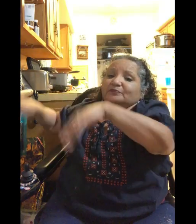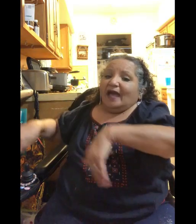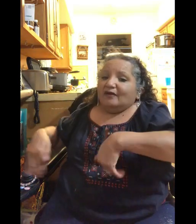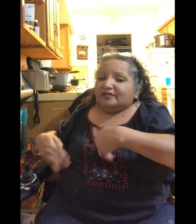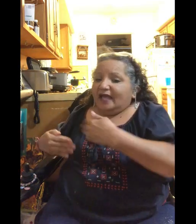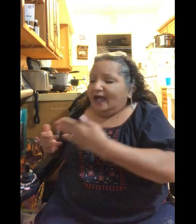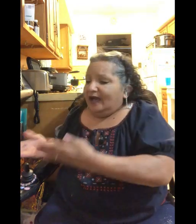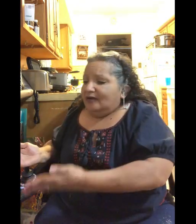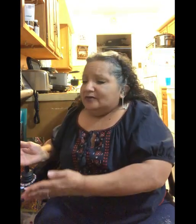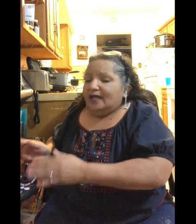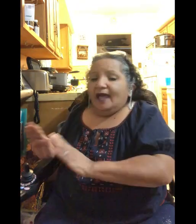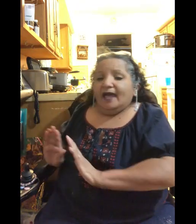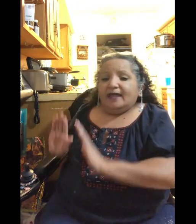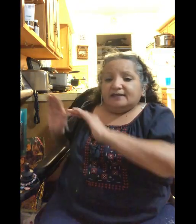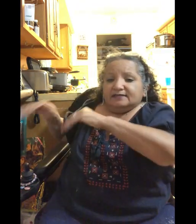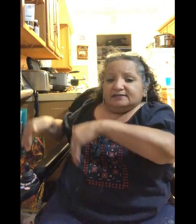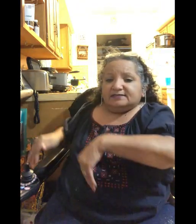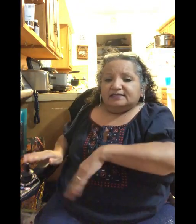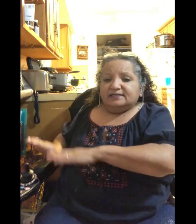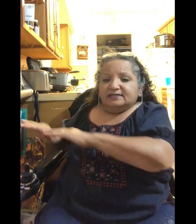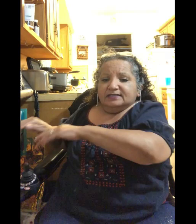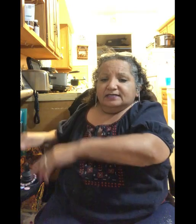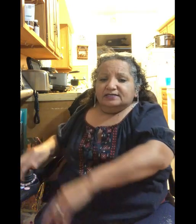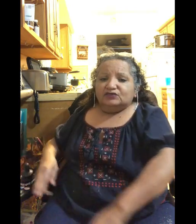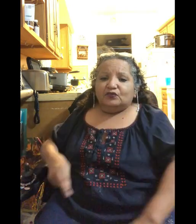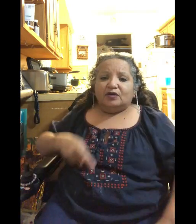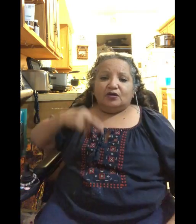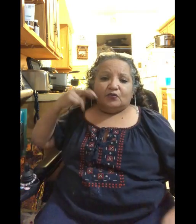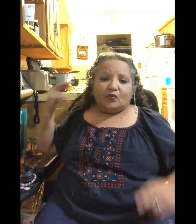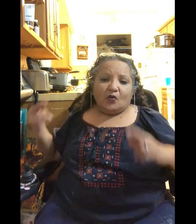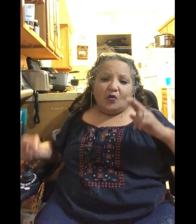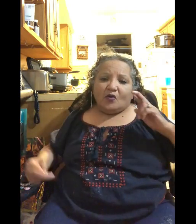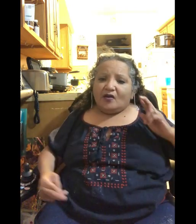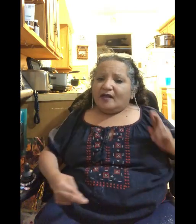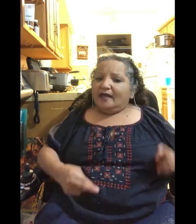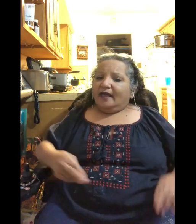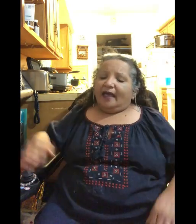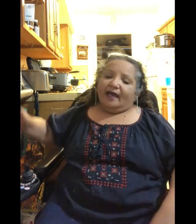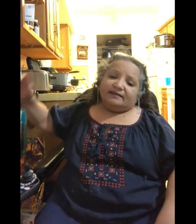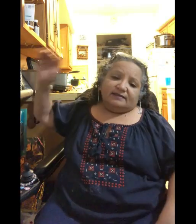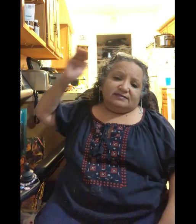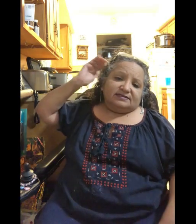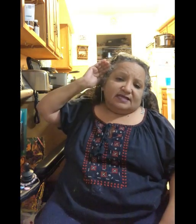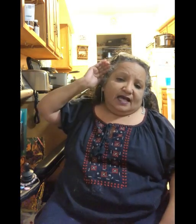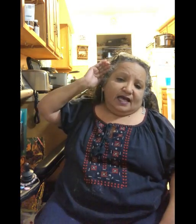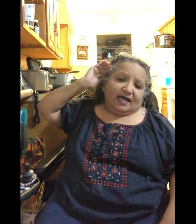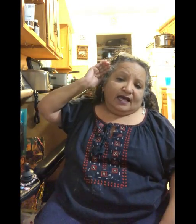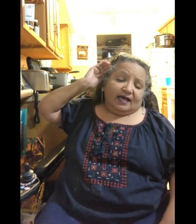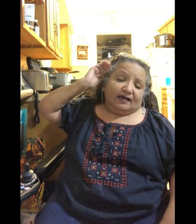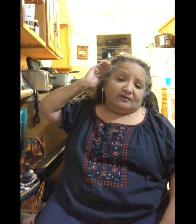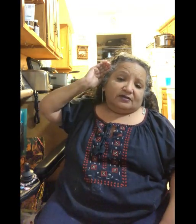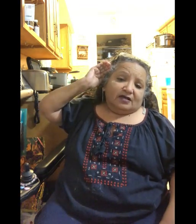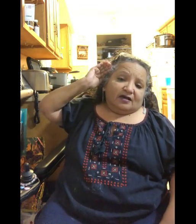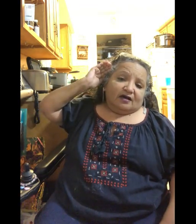bow down and the seas will roar at the sound